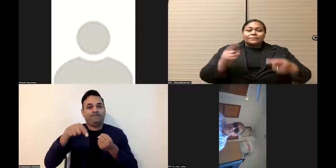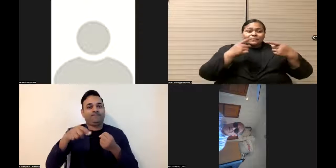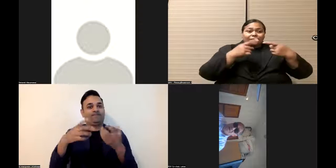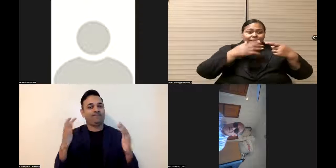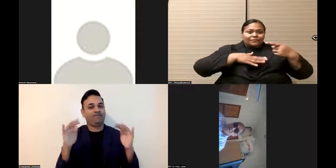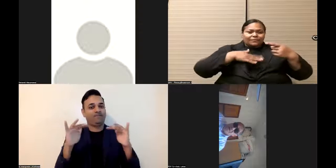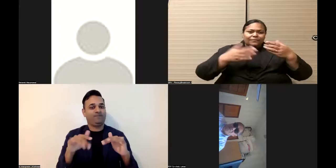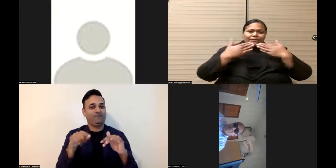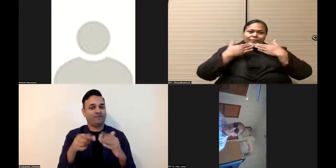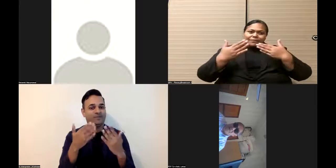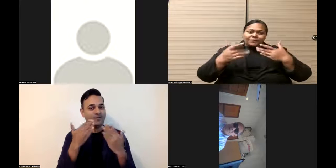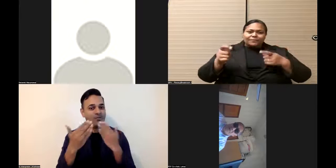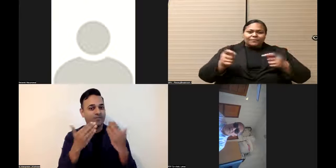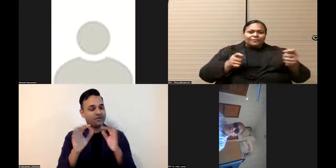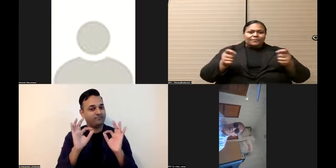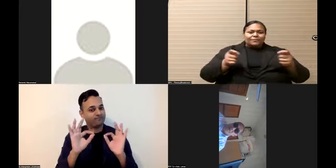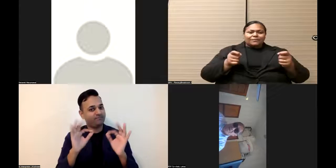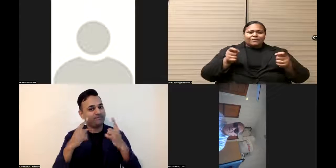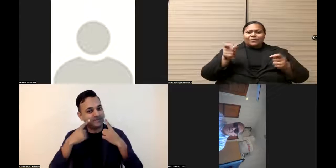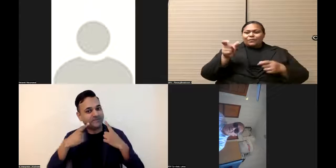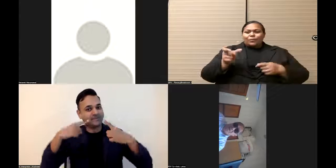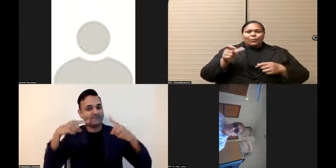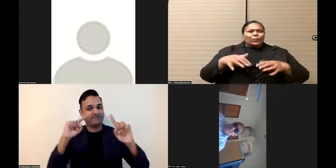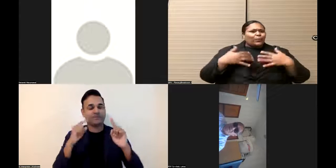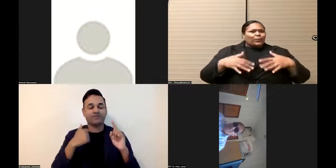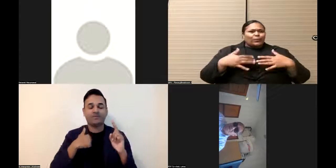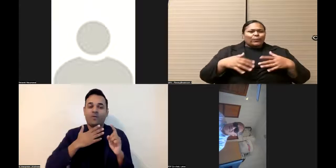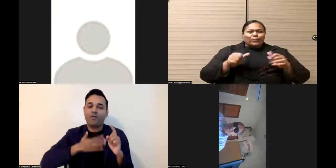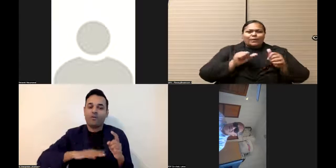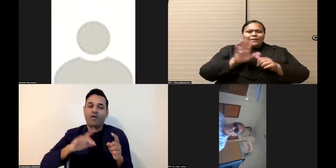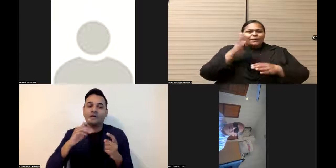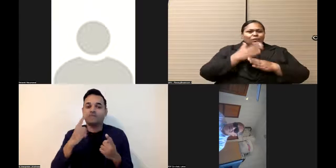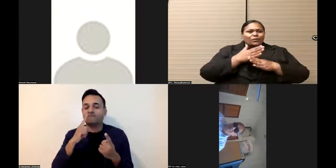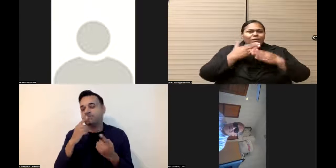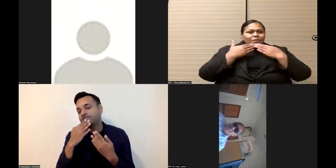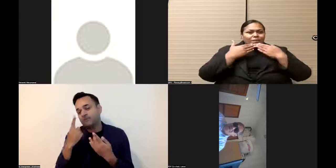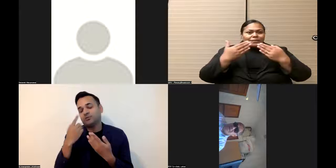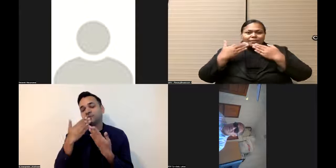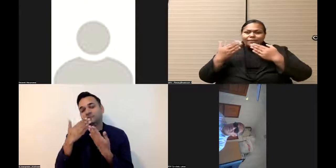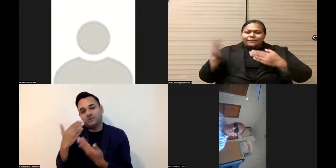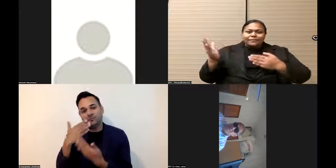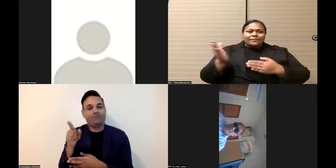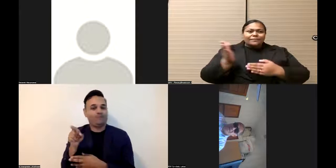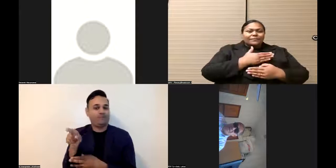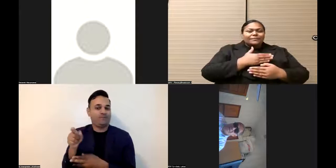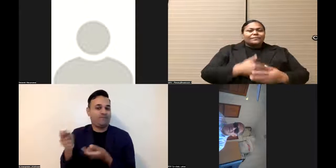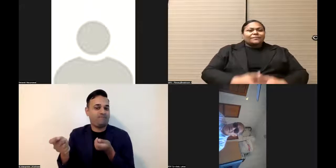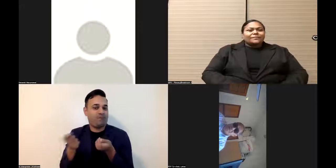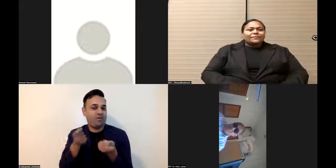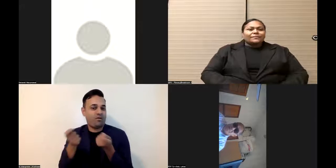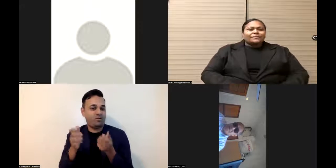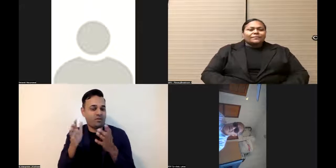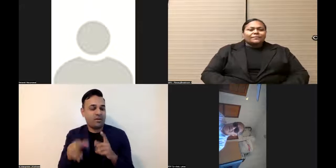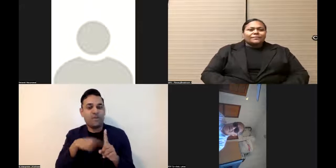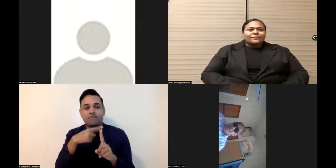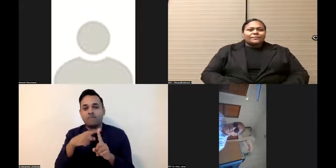everyone as we went on. So I don't have to reiterate thanking all